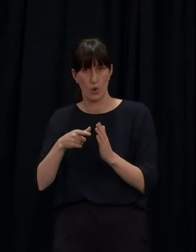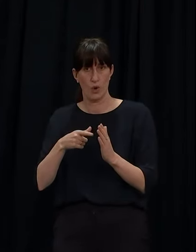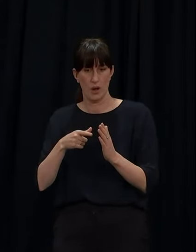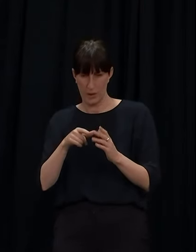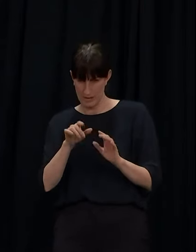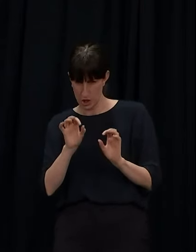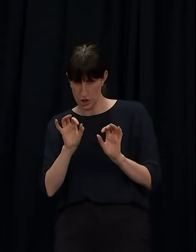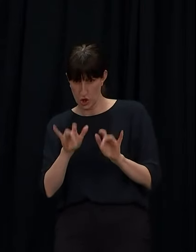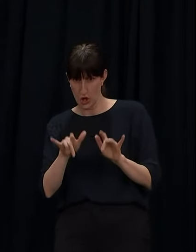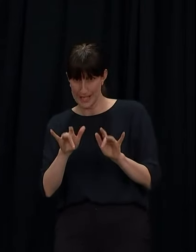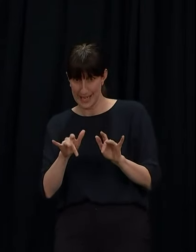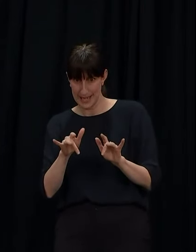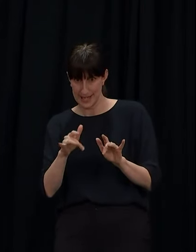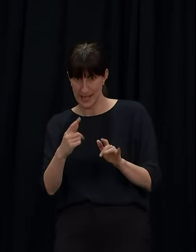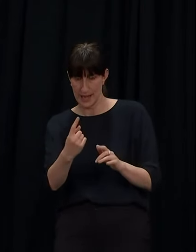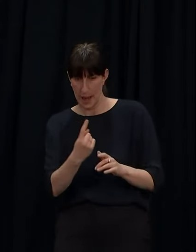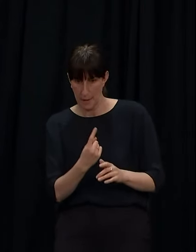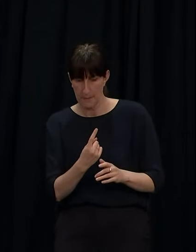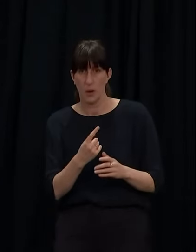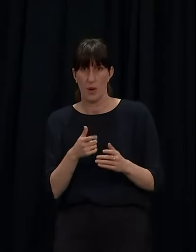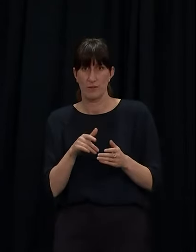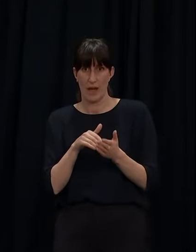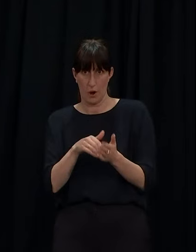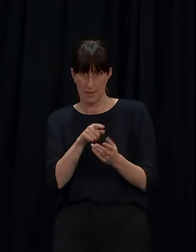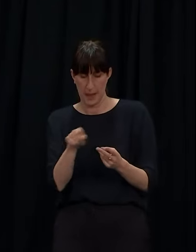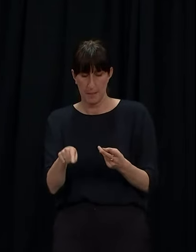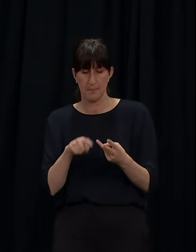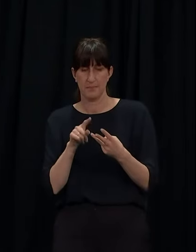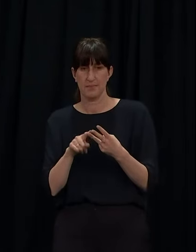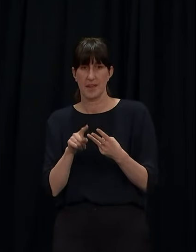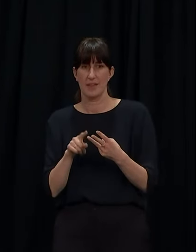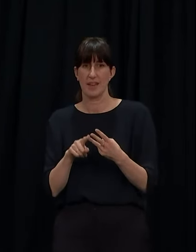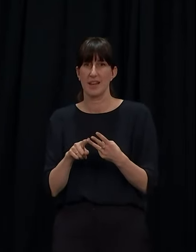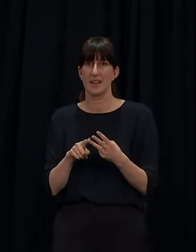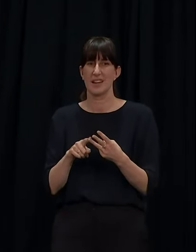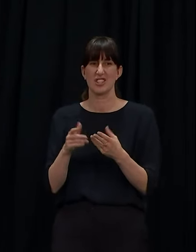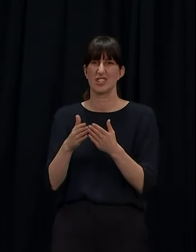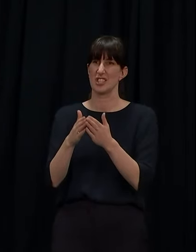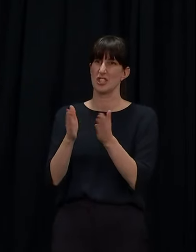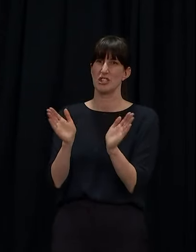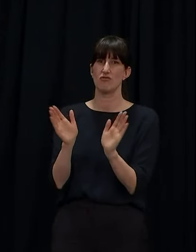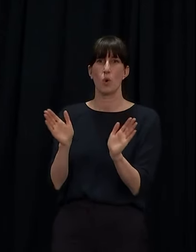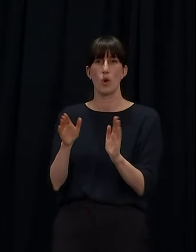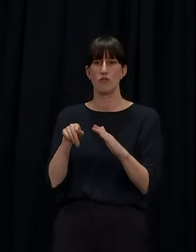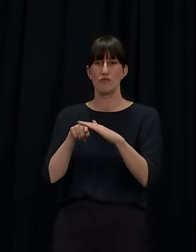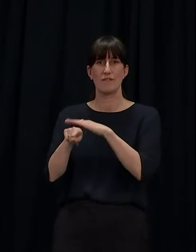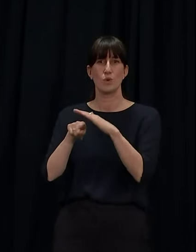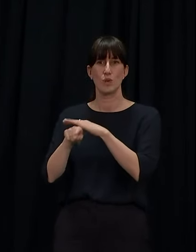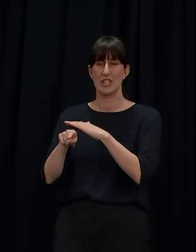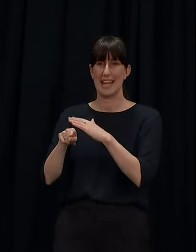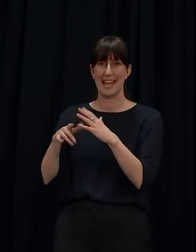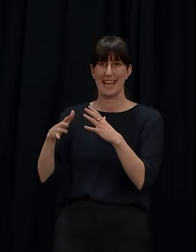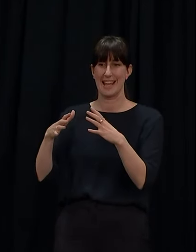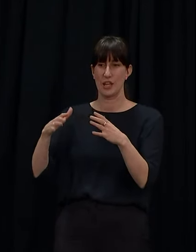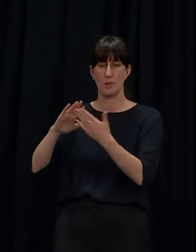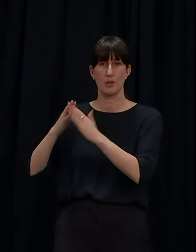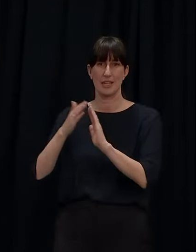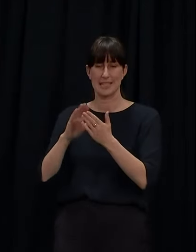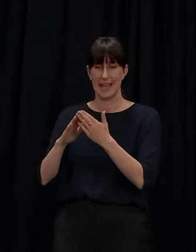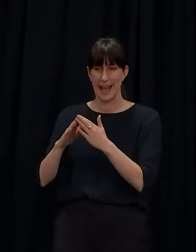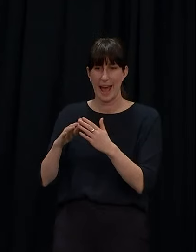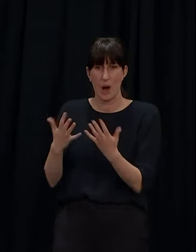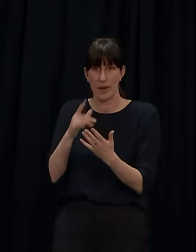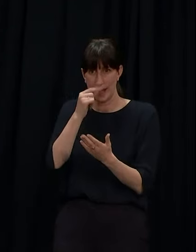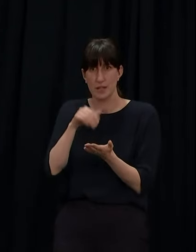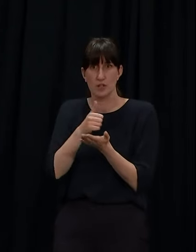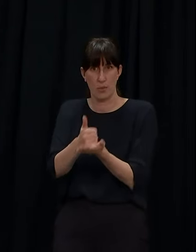And I do think there's work to be done across the international community to see that there is going to be that support, but we'll have a particular